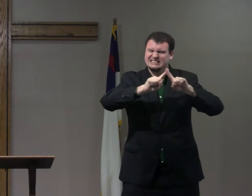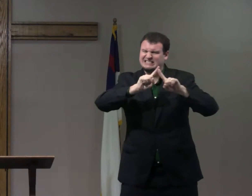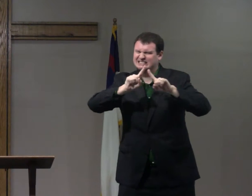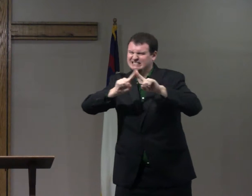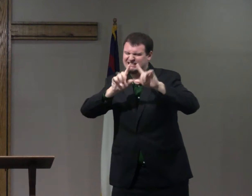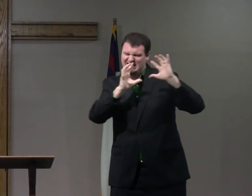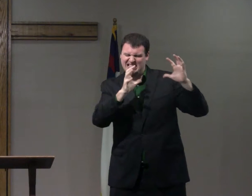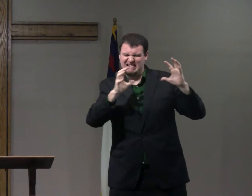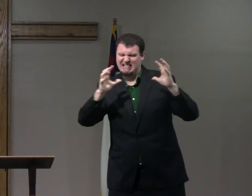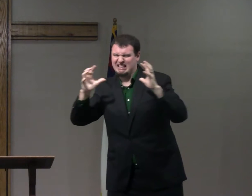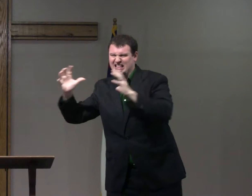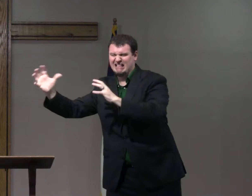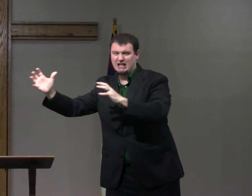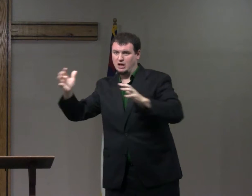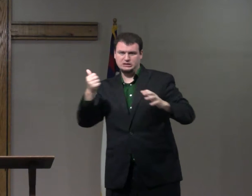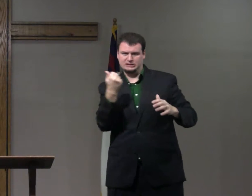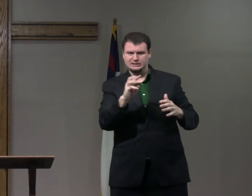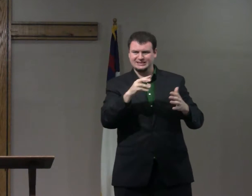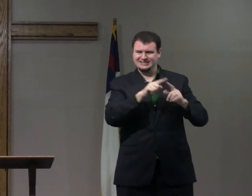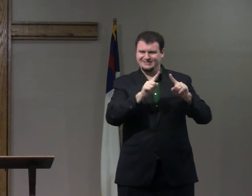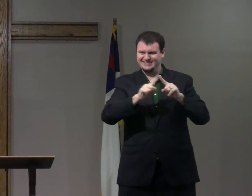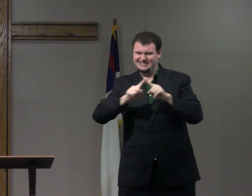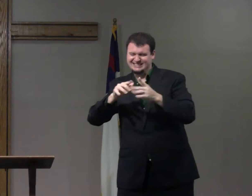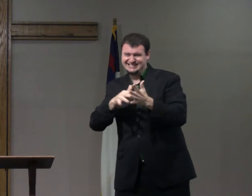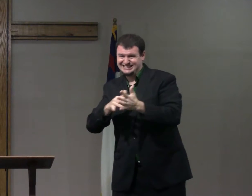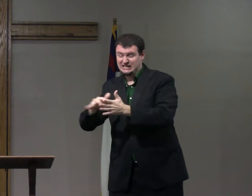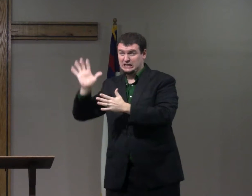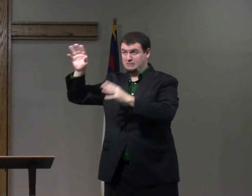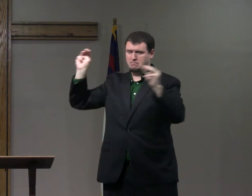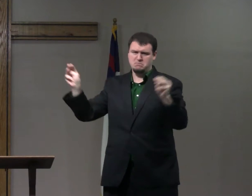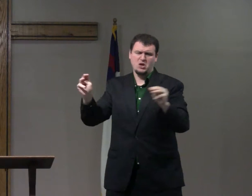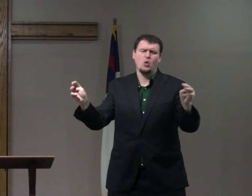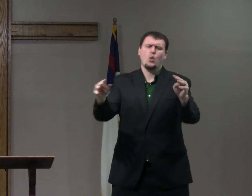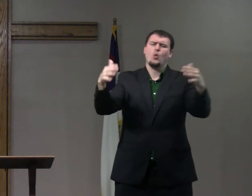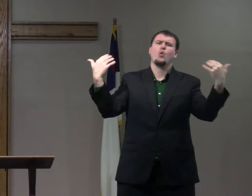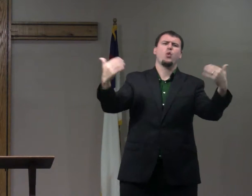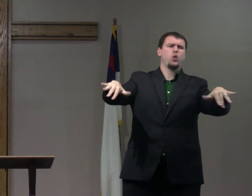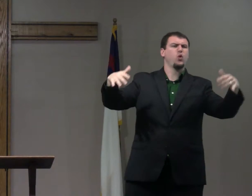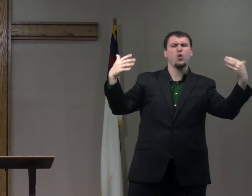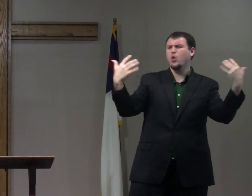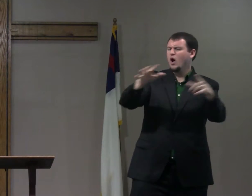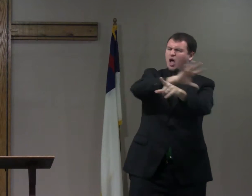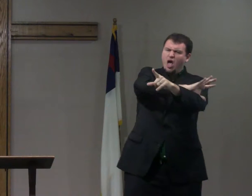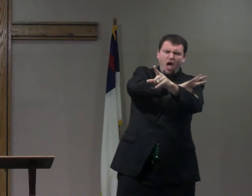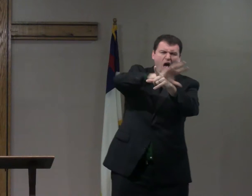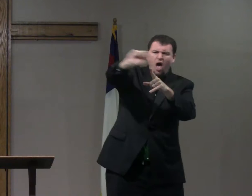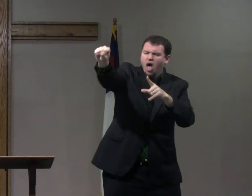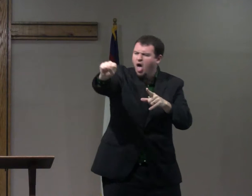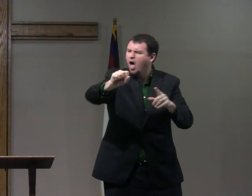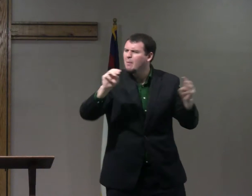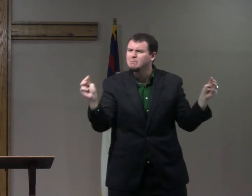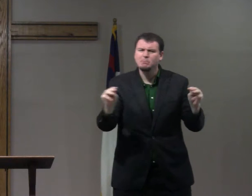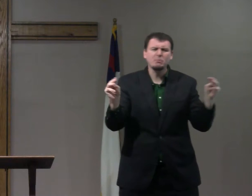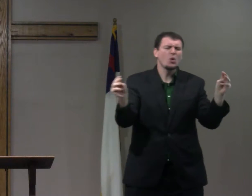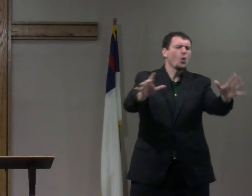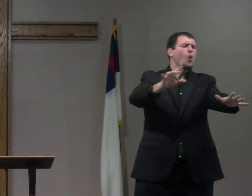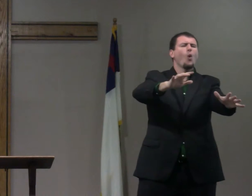been looking at all the different miracles that he has done on Wednesday nights. And wow, has he